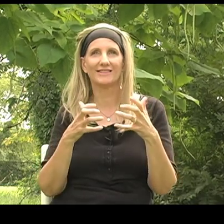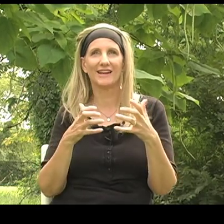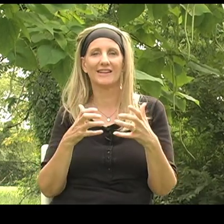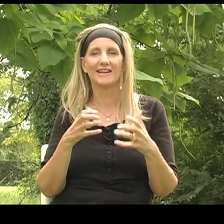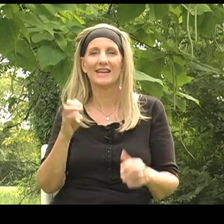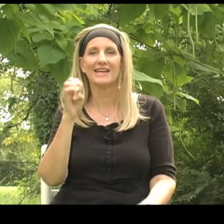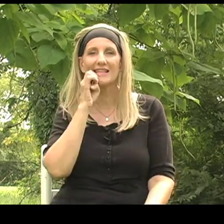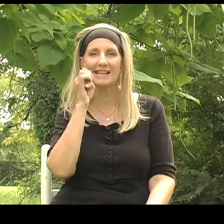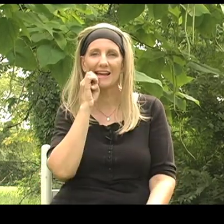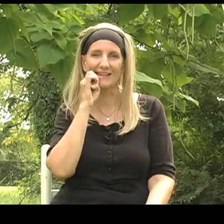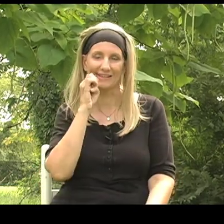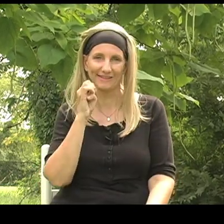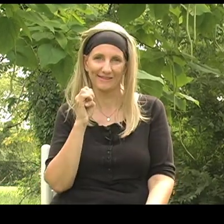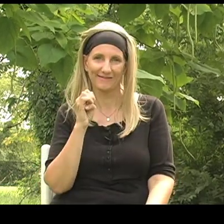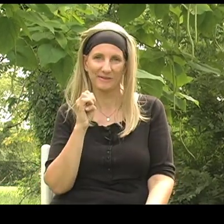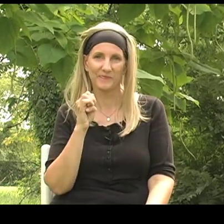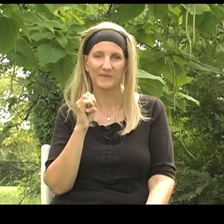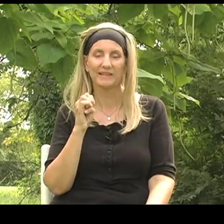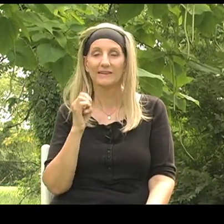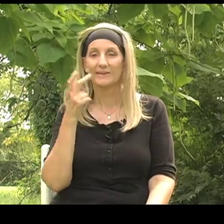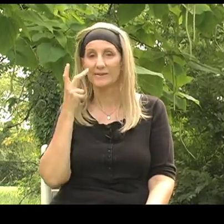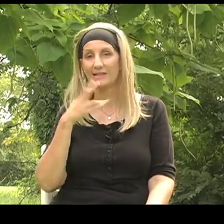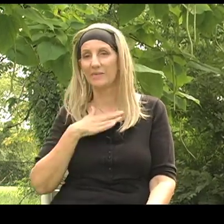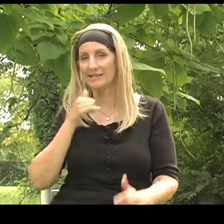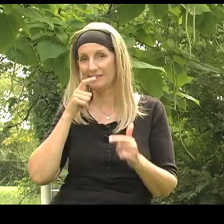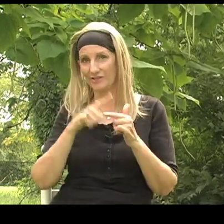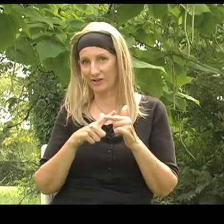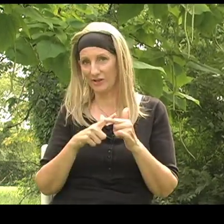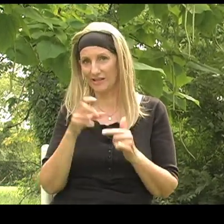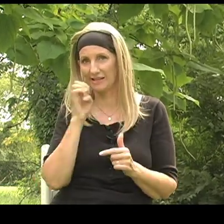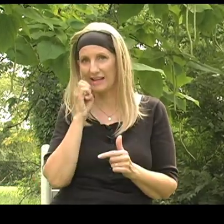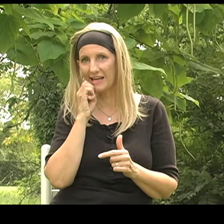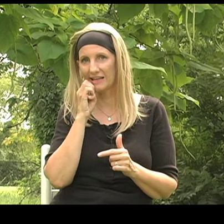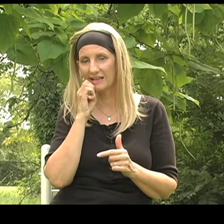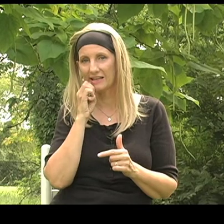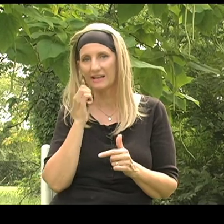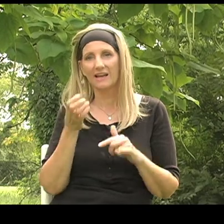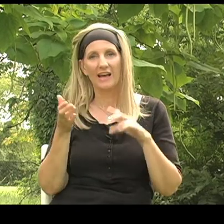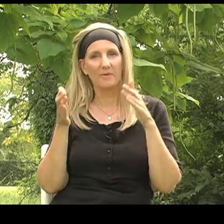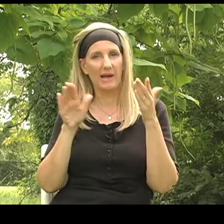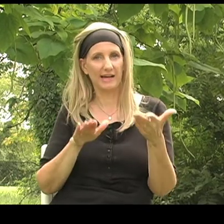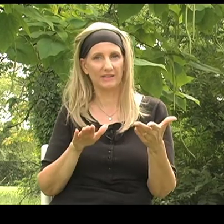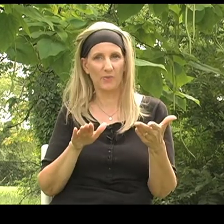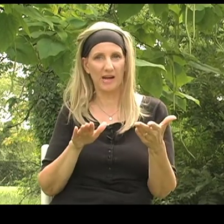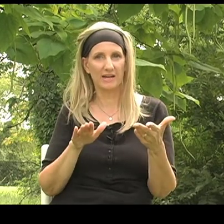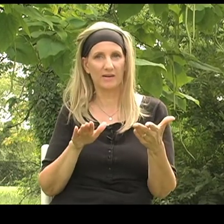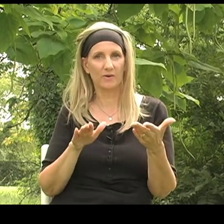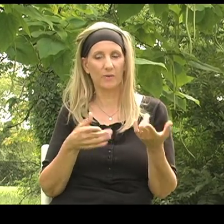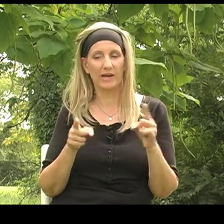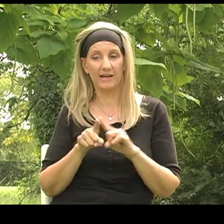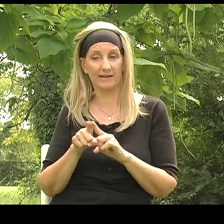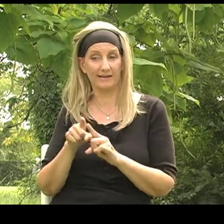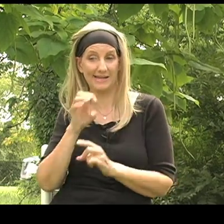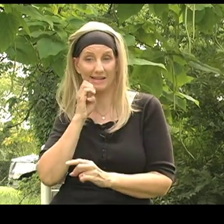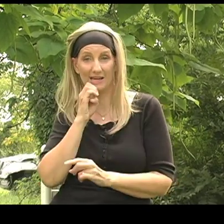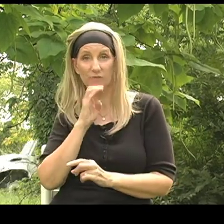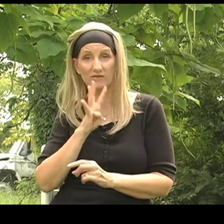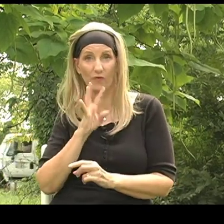said, "Elaine." You see, my sister Elaine had passed away when Elaine was